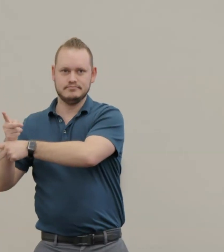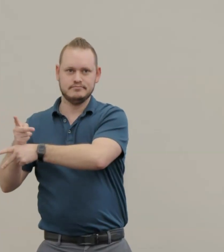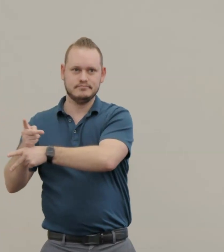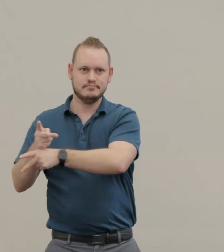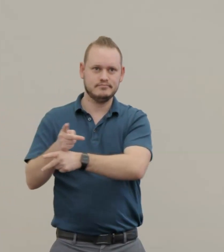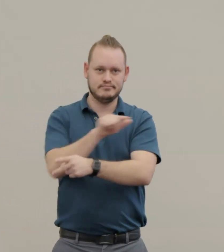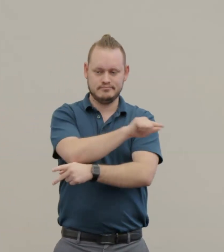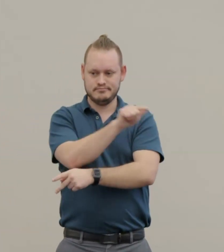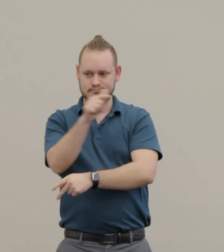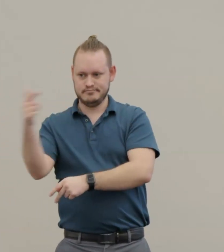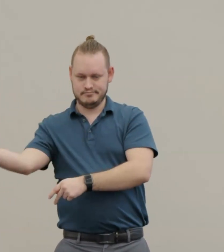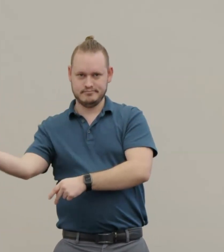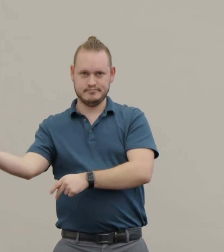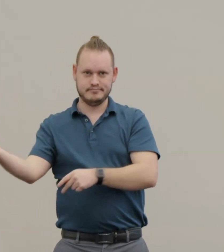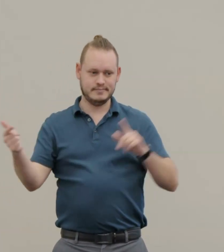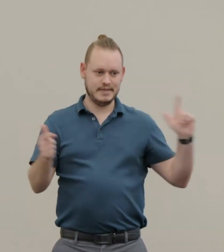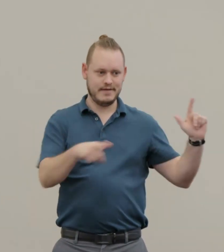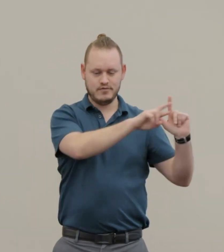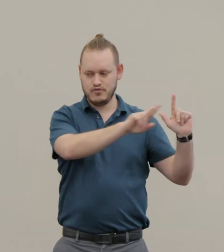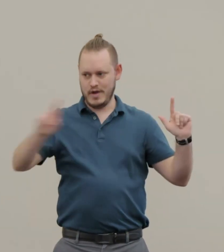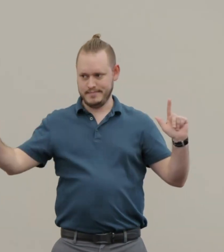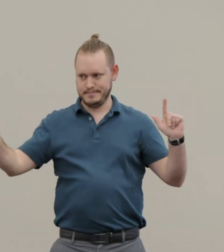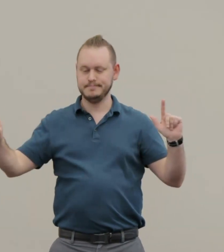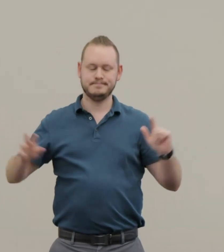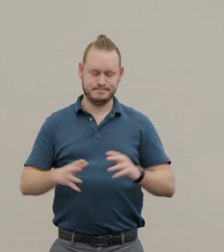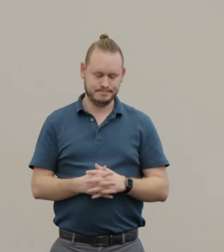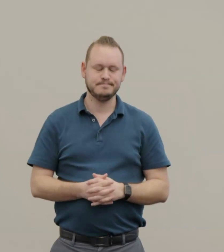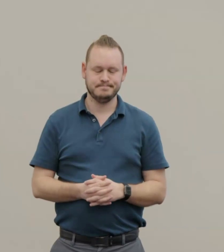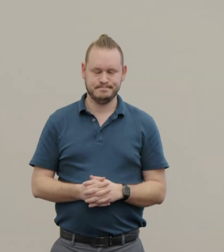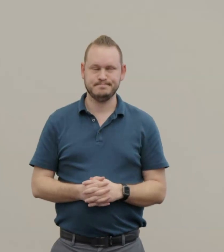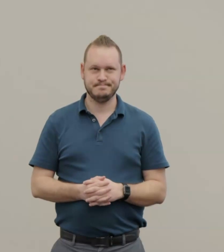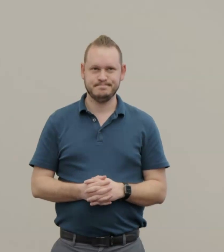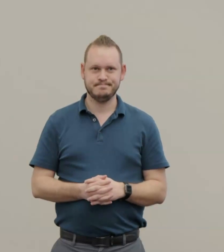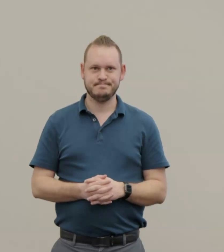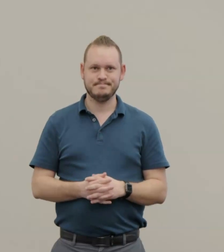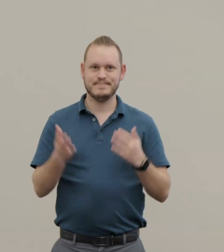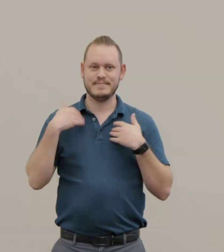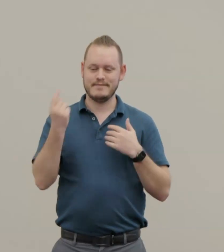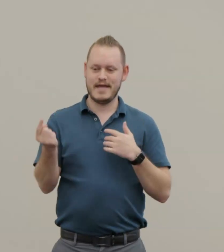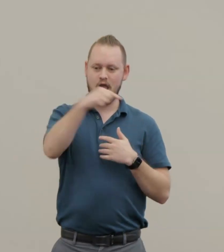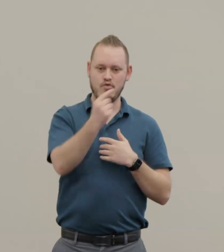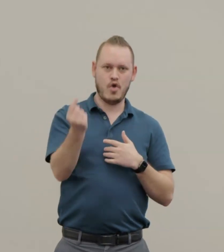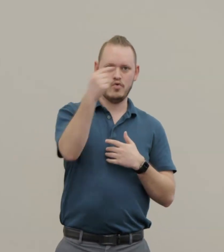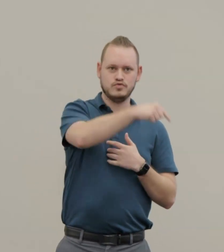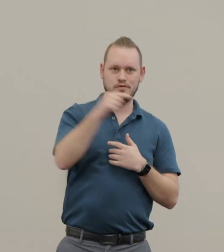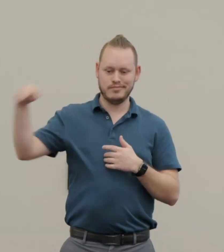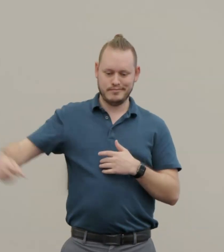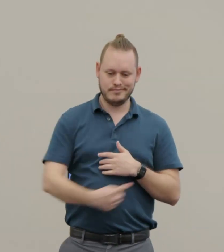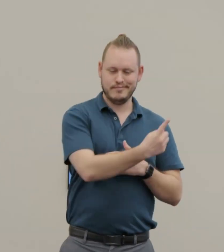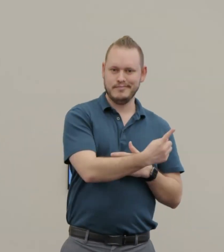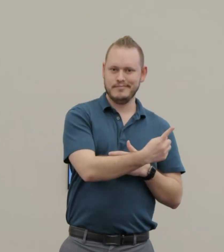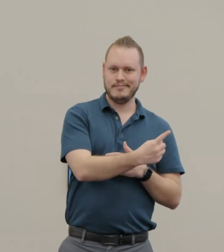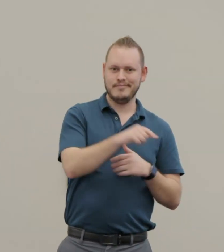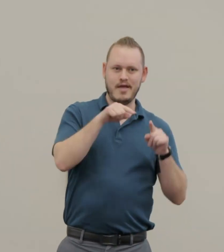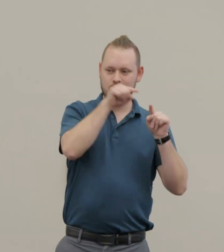line, linear, going left to right. We also have these arrows that come back from